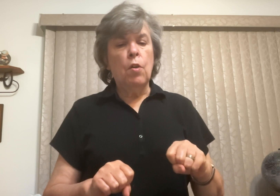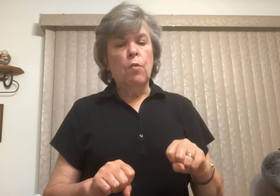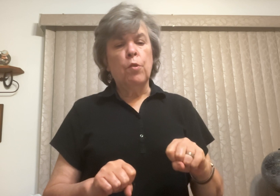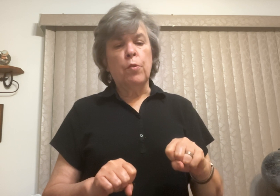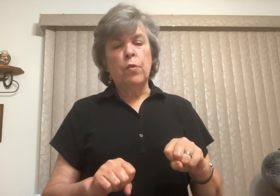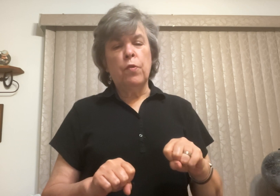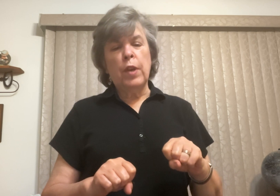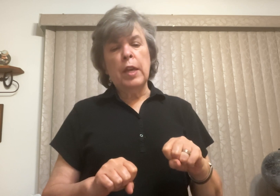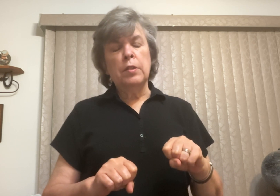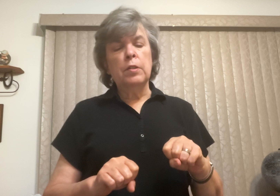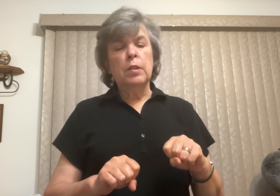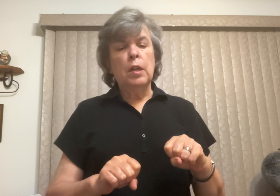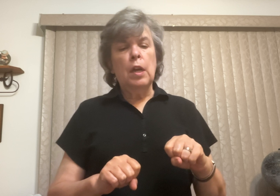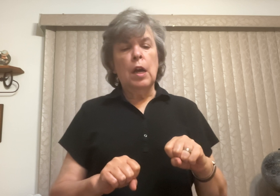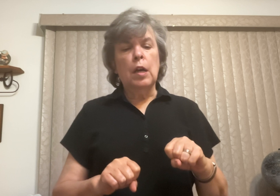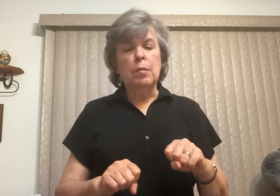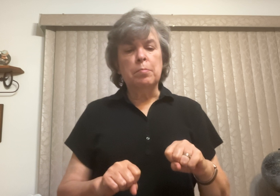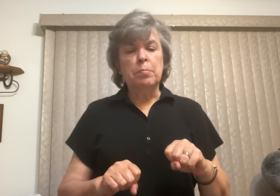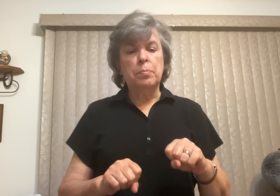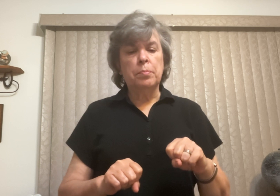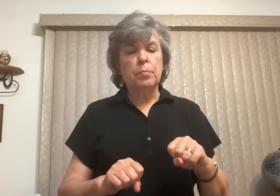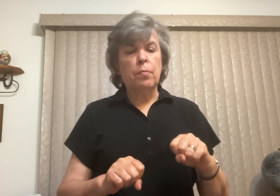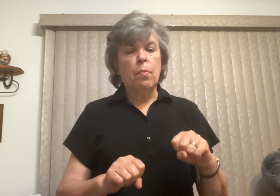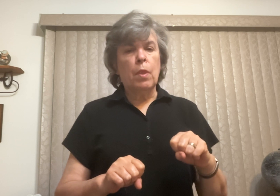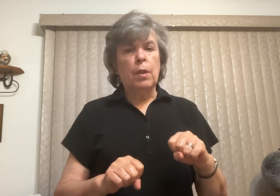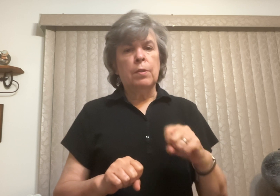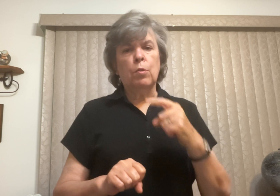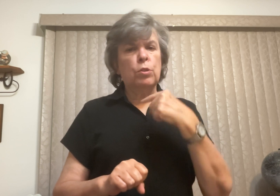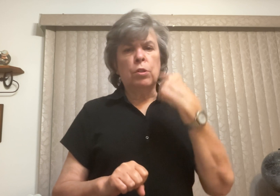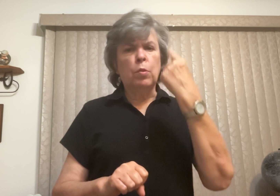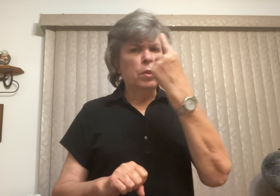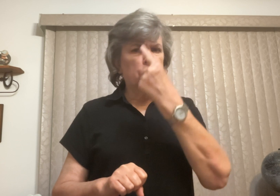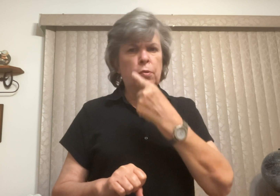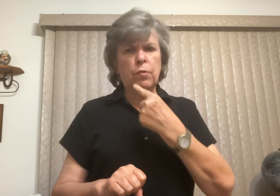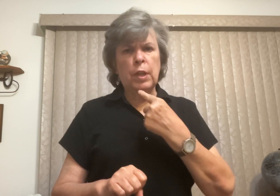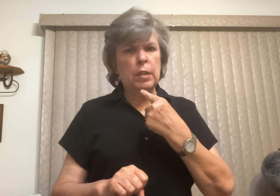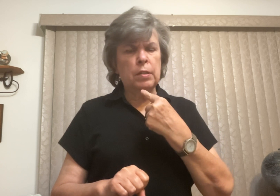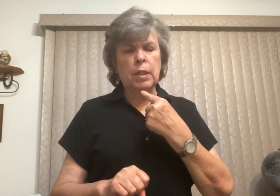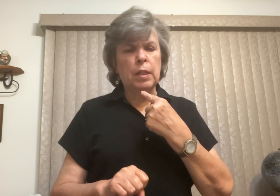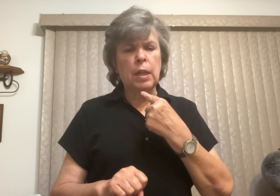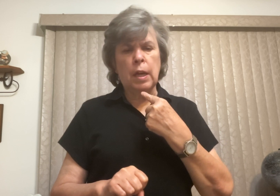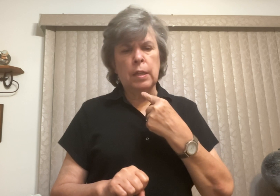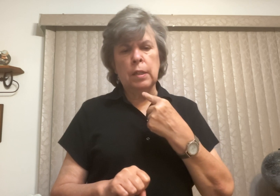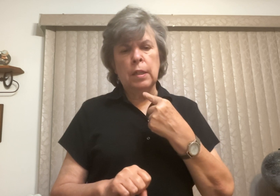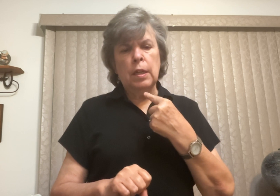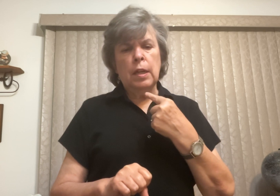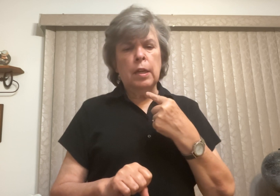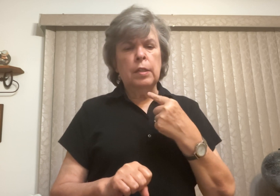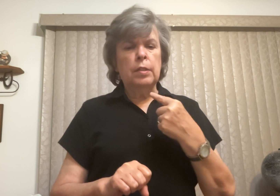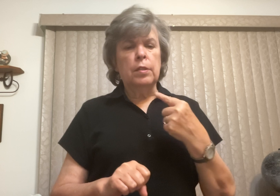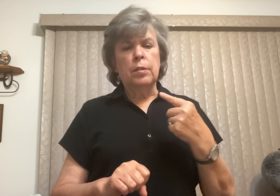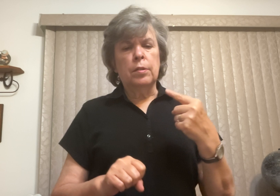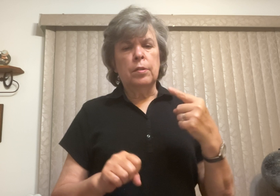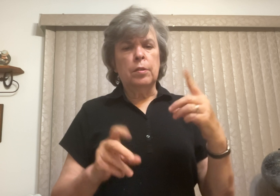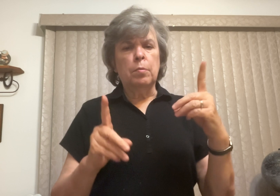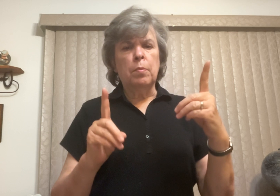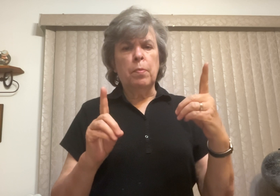For face, of course you don't want to do face like that, and